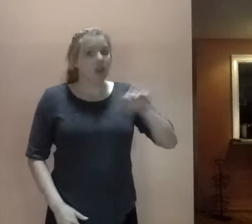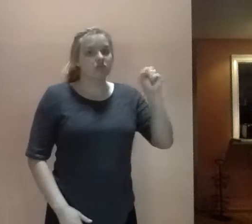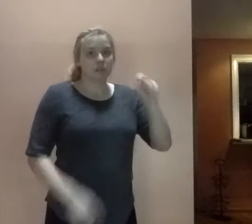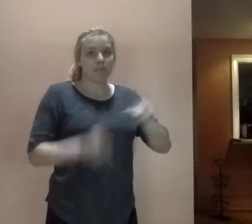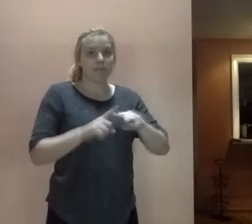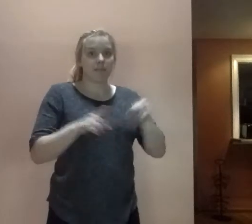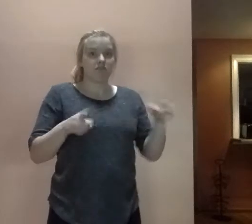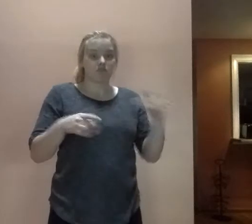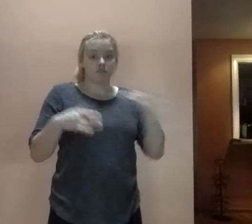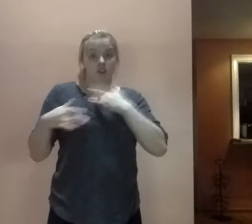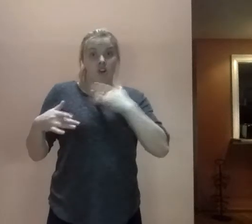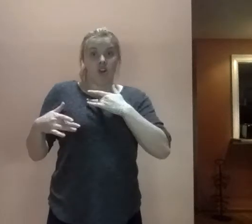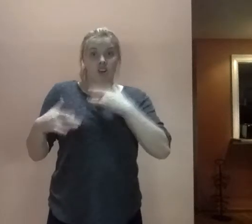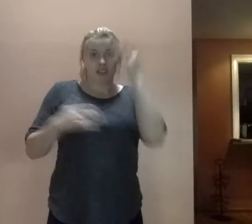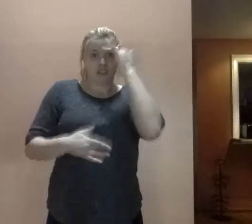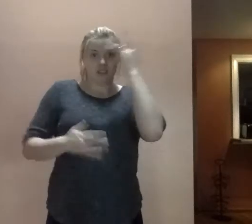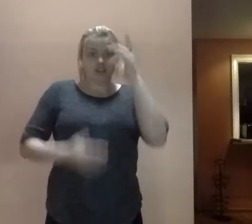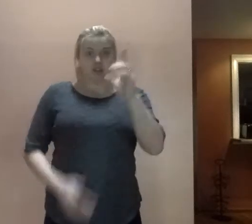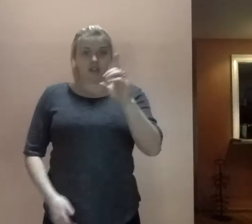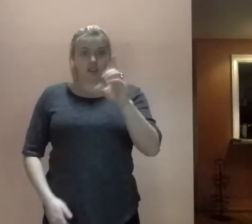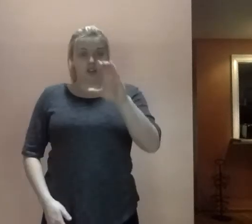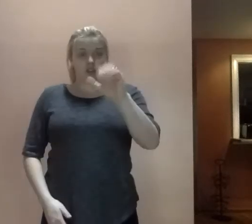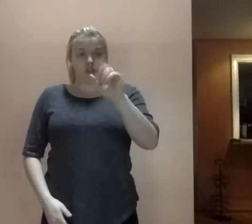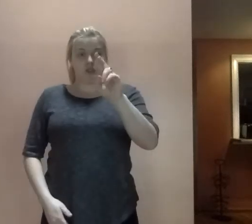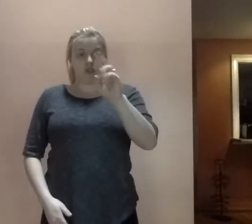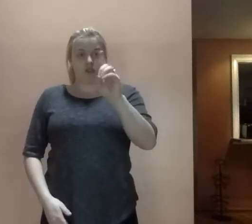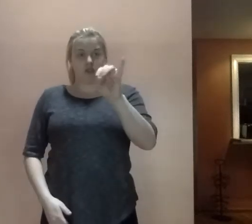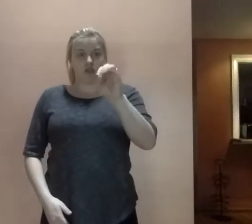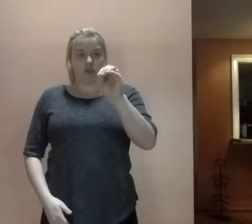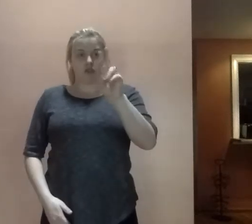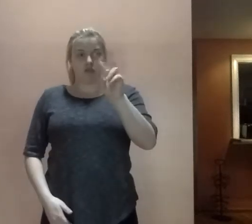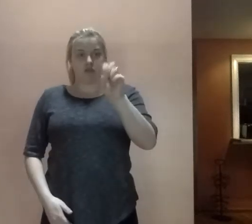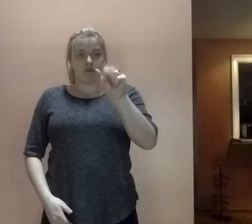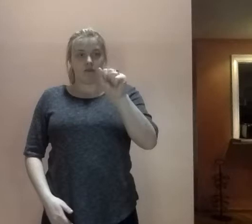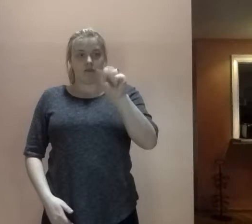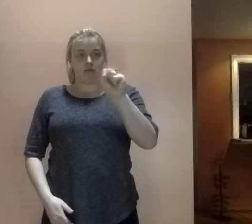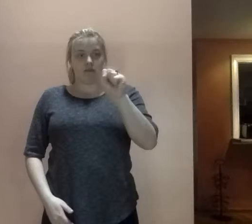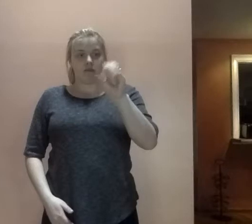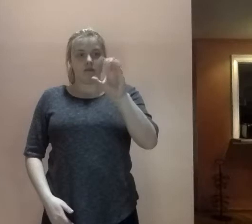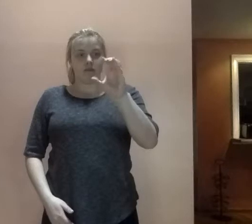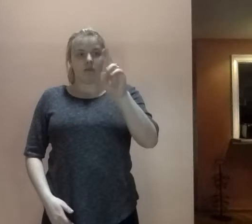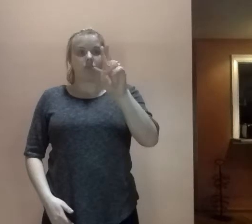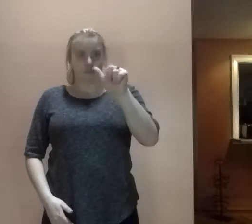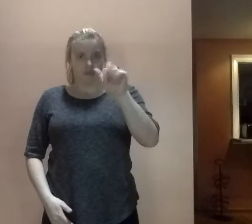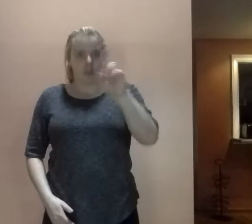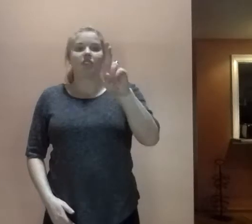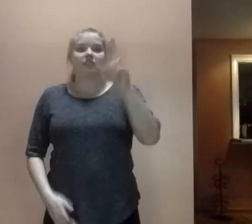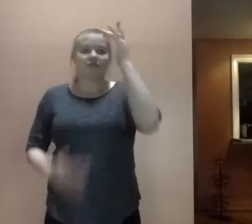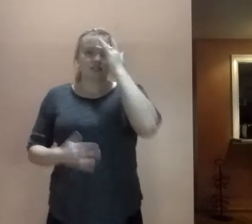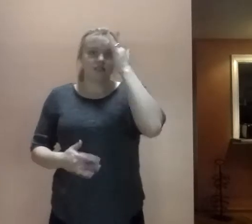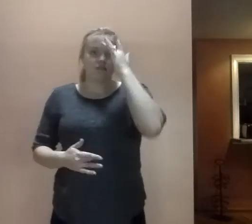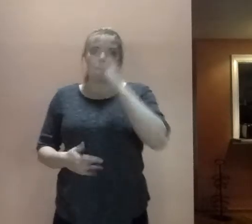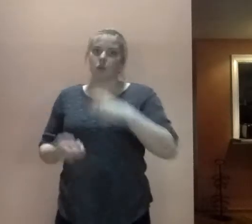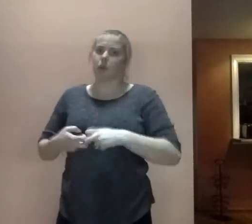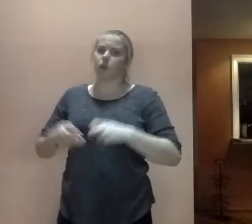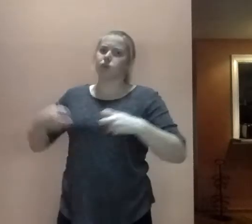die every year from cardiovascular disease. It is the leading cause of death around the world. Nearly 1 out of every 3 people will